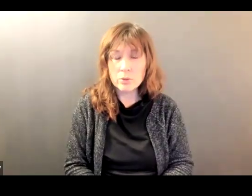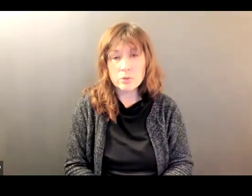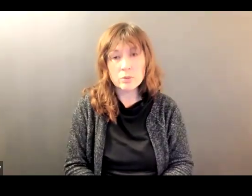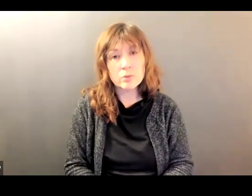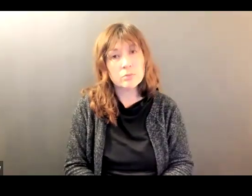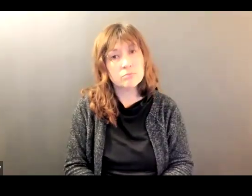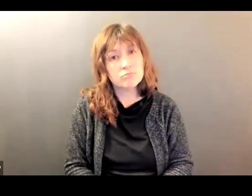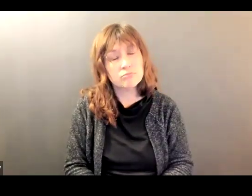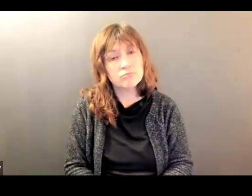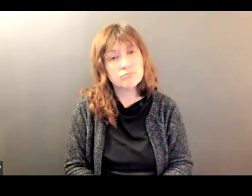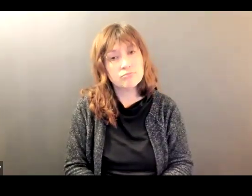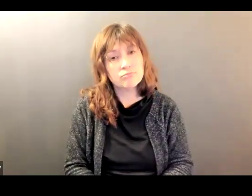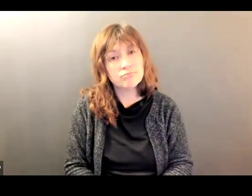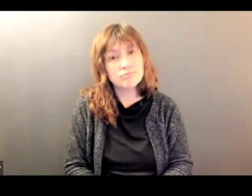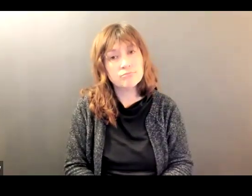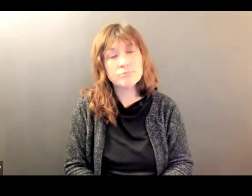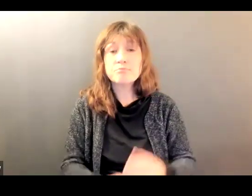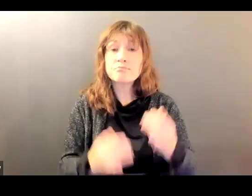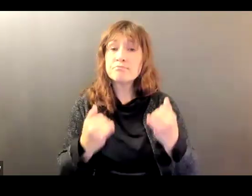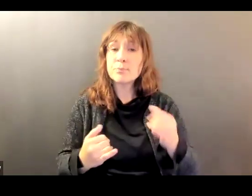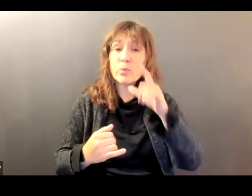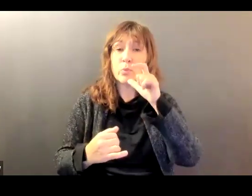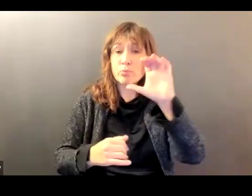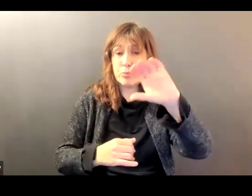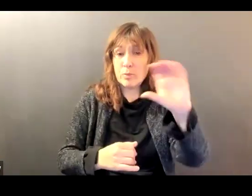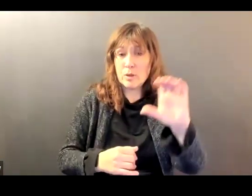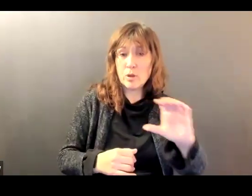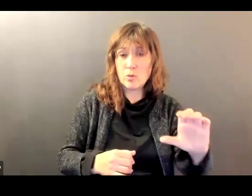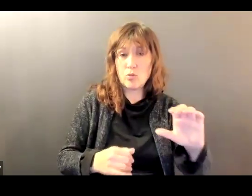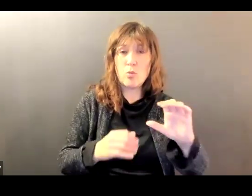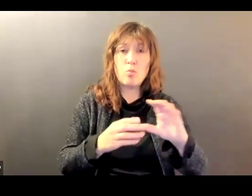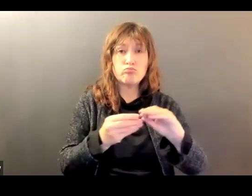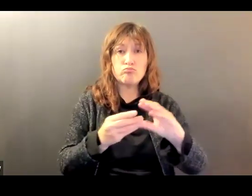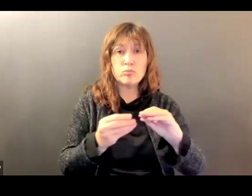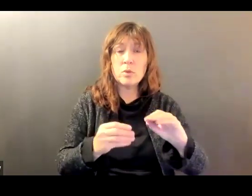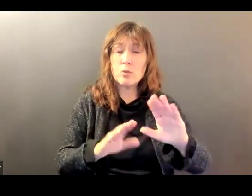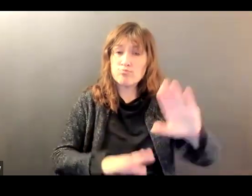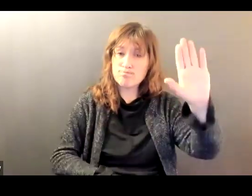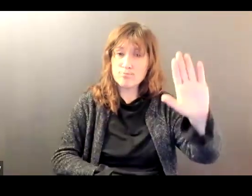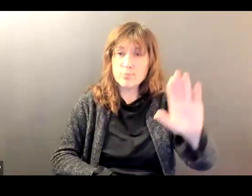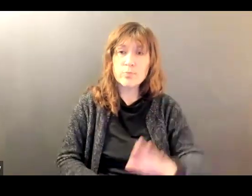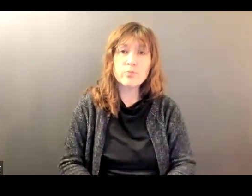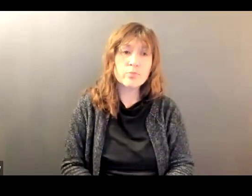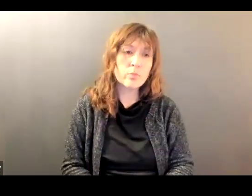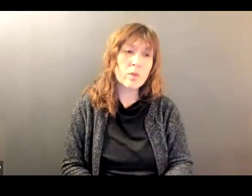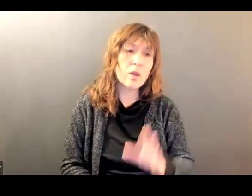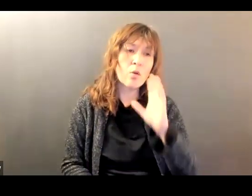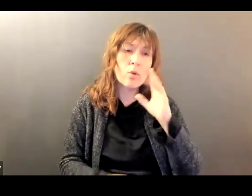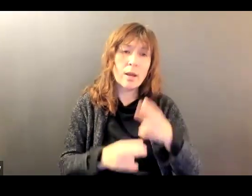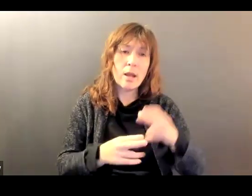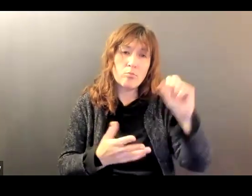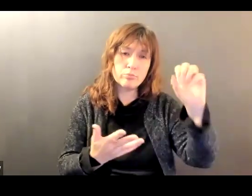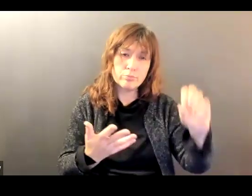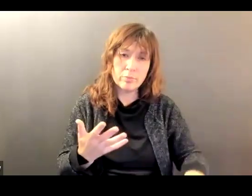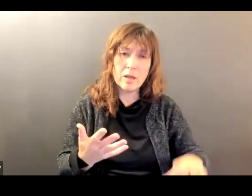We will now transition to public testimonies on Zoom. Please raise your hand when I call your name, and also please remember